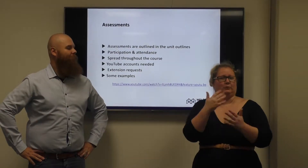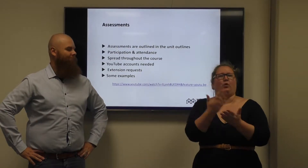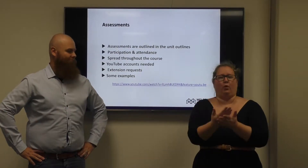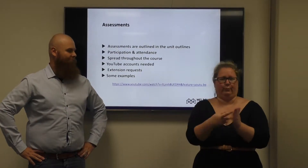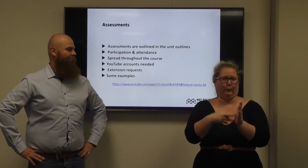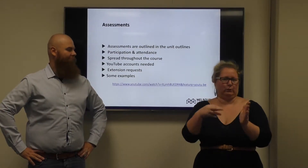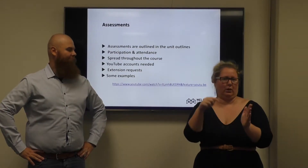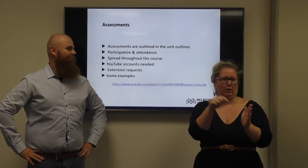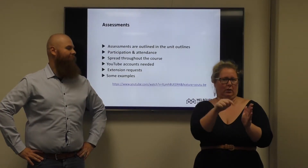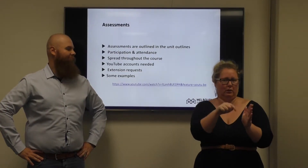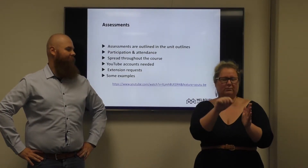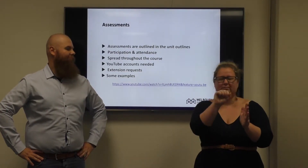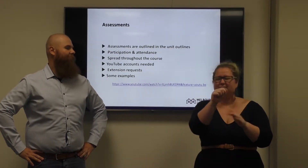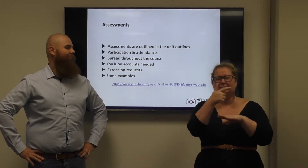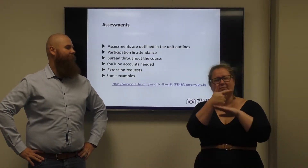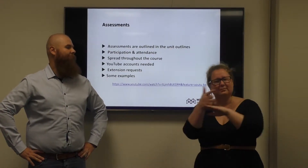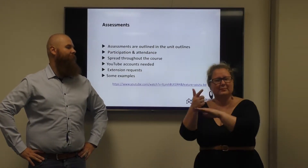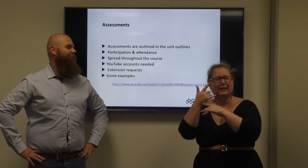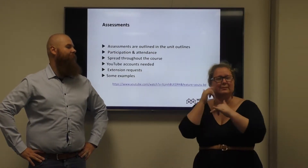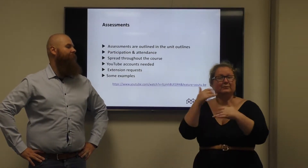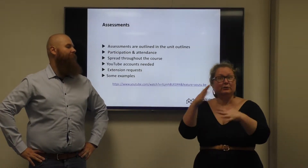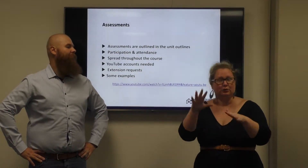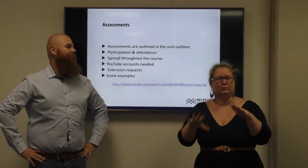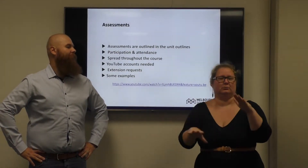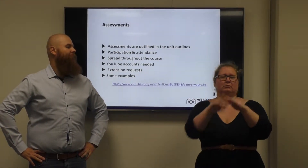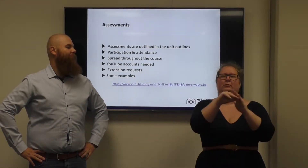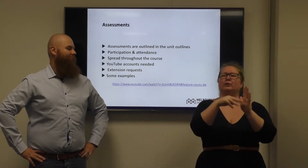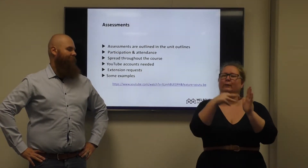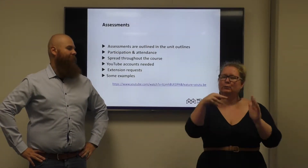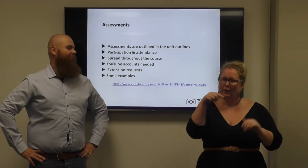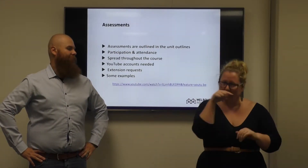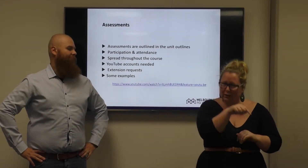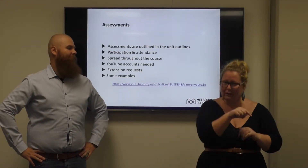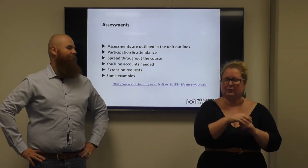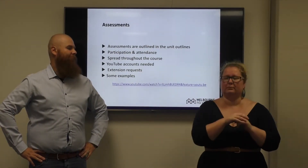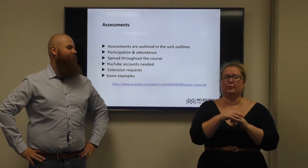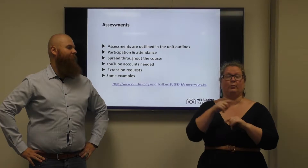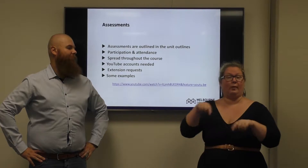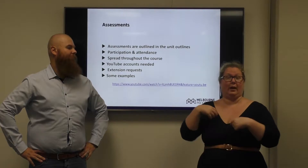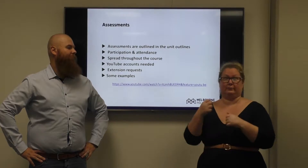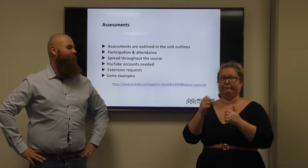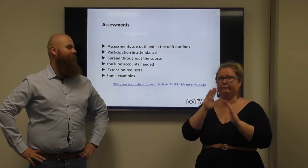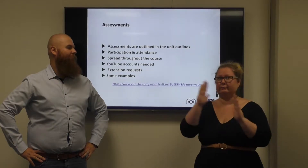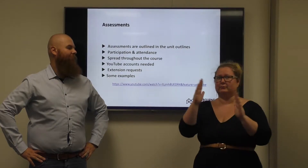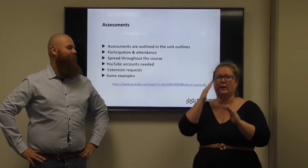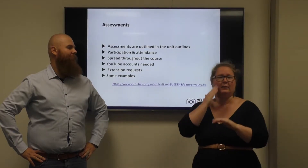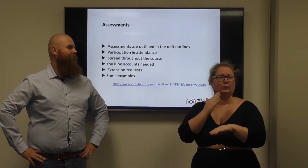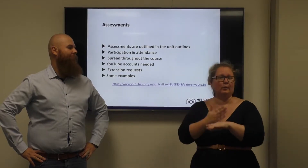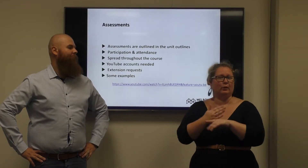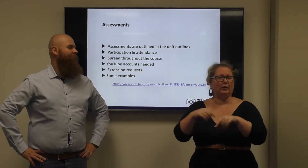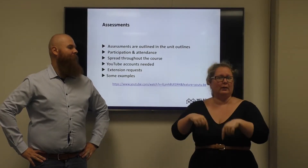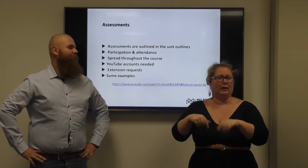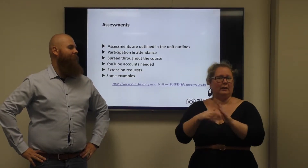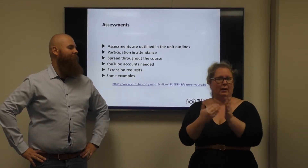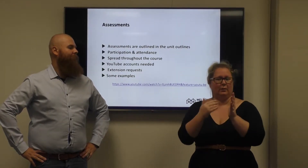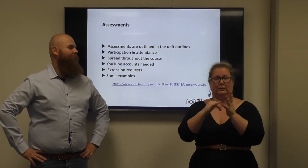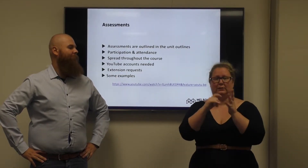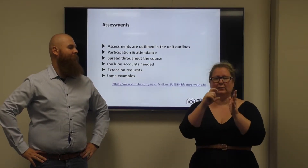Moodle? So a lot of our theory assessments are on Moodle. We upload them there. There's an amazing